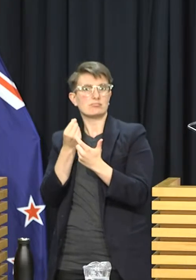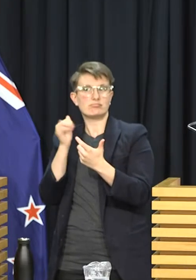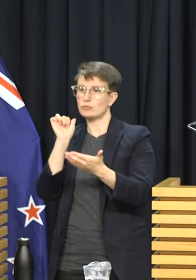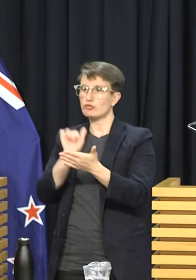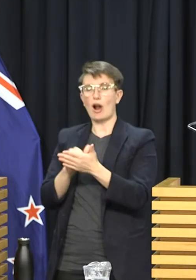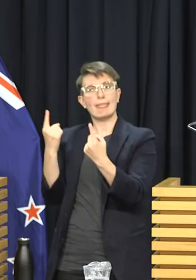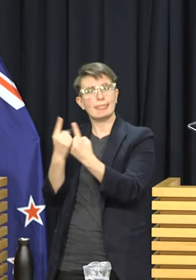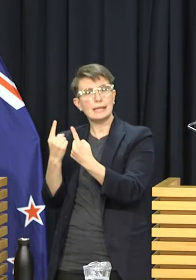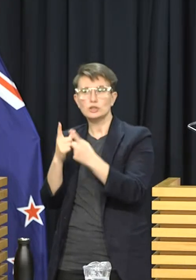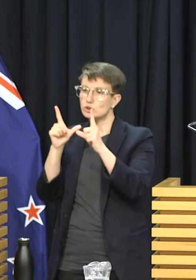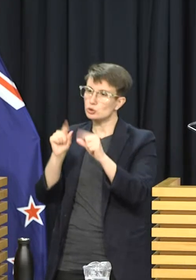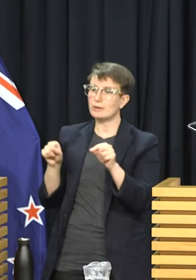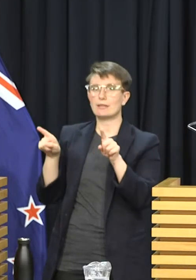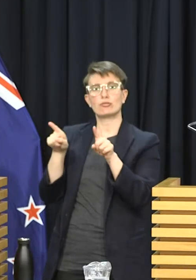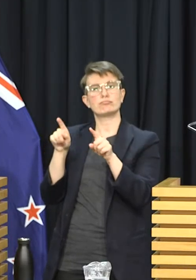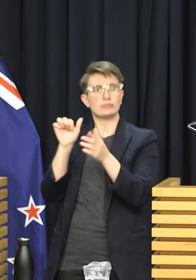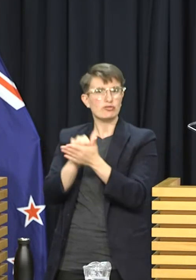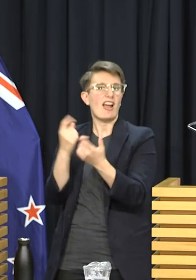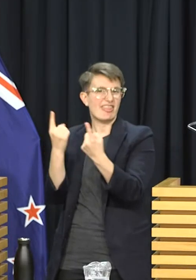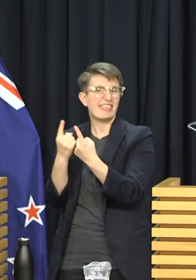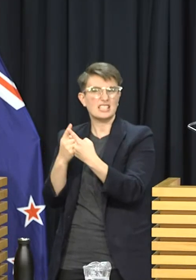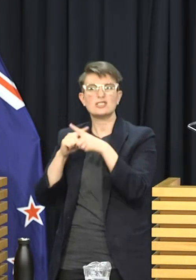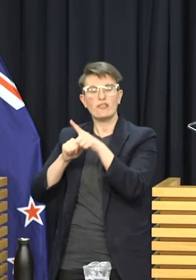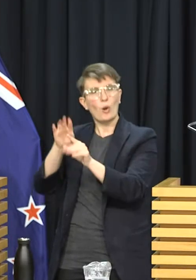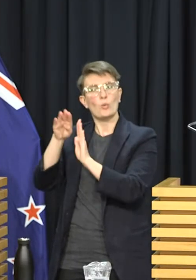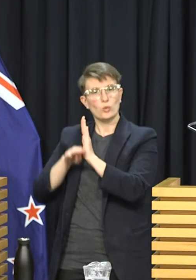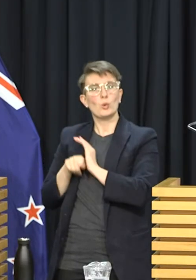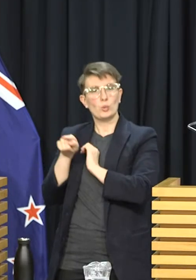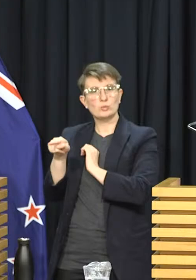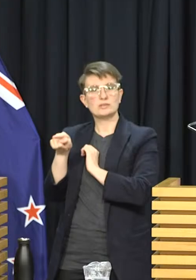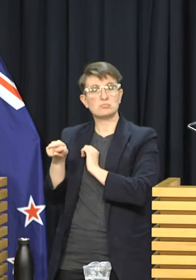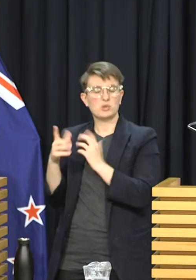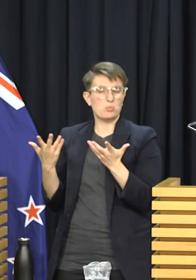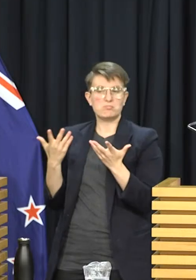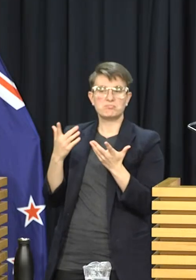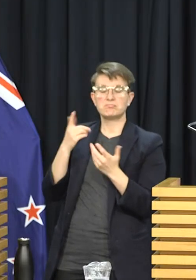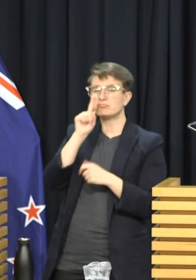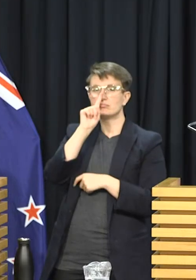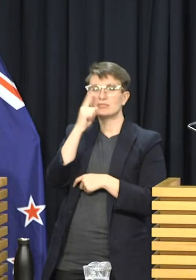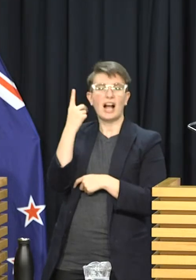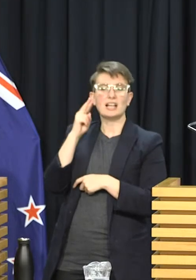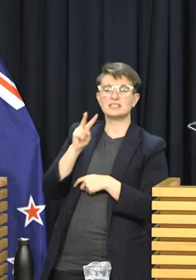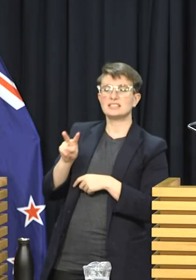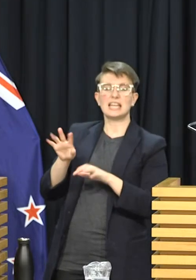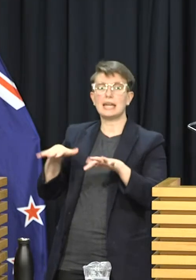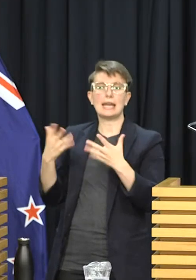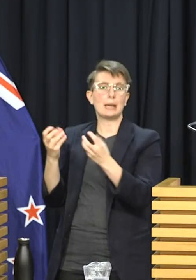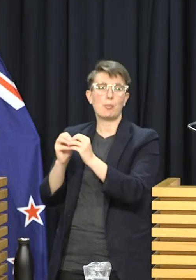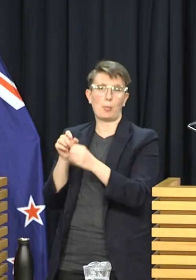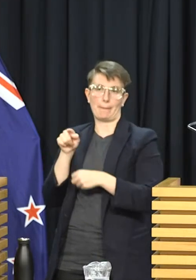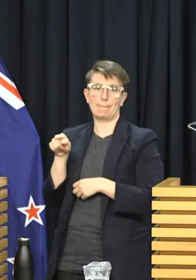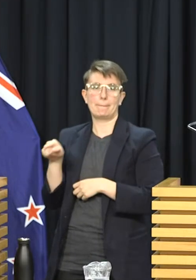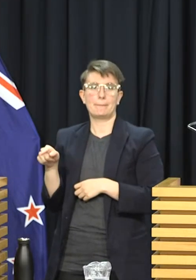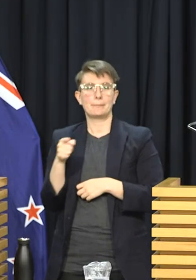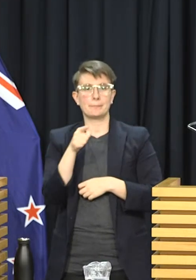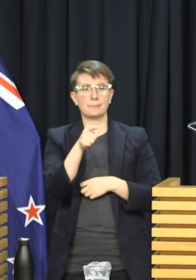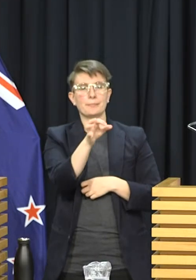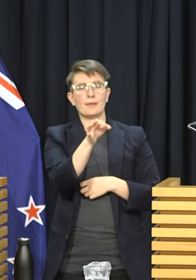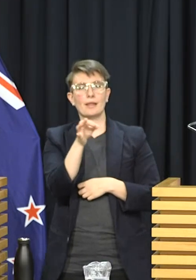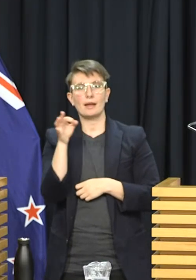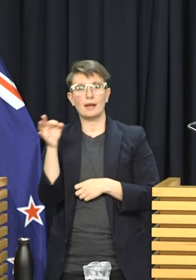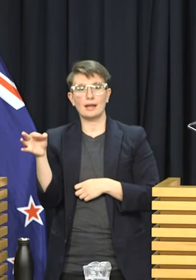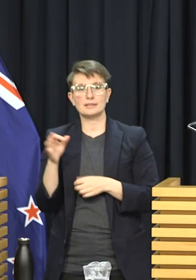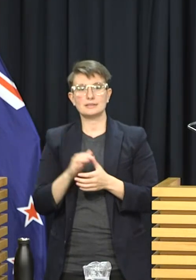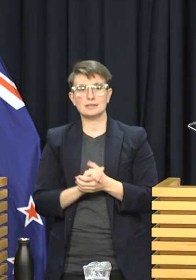investigation, nothing here has come back to suggest that there were any failings in that regard. How likely is it that this case will lead to a change in alert